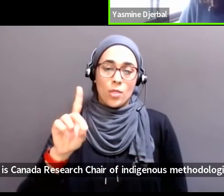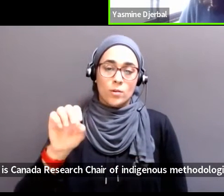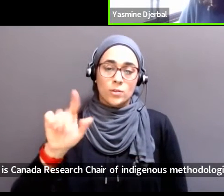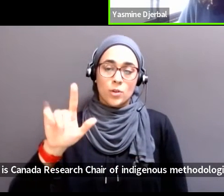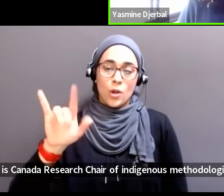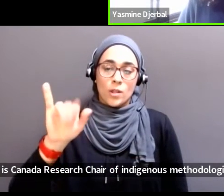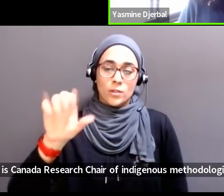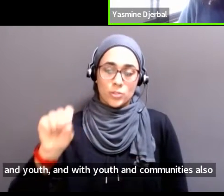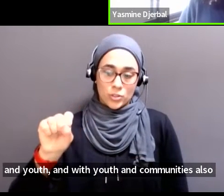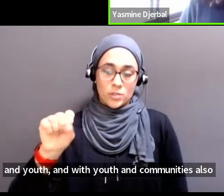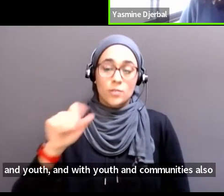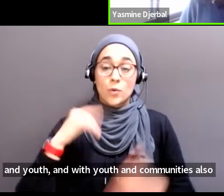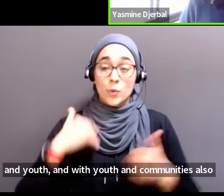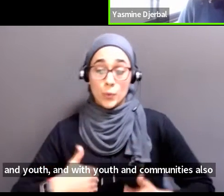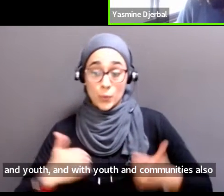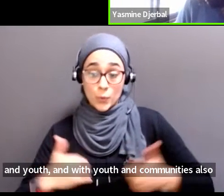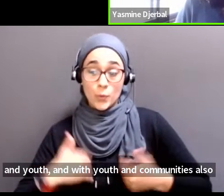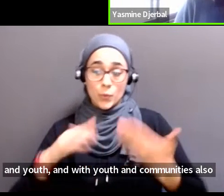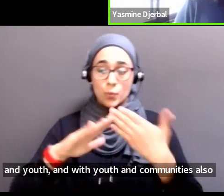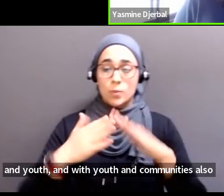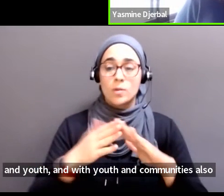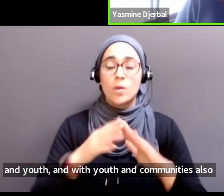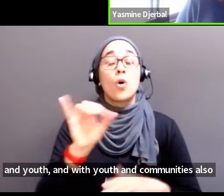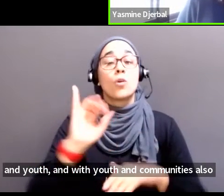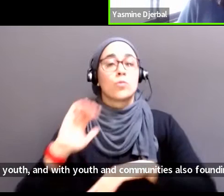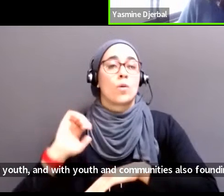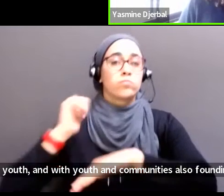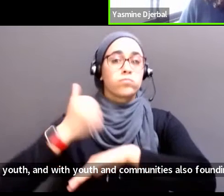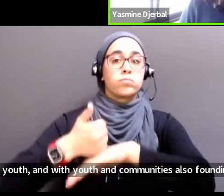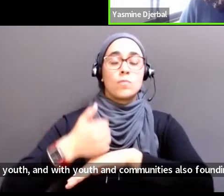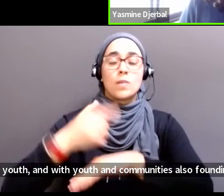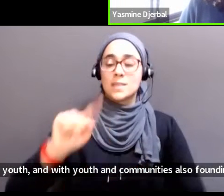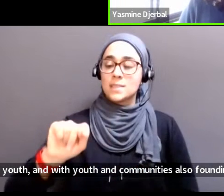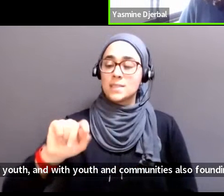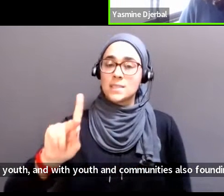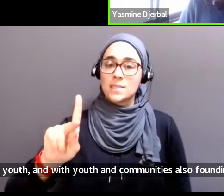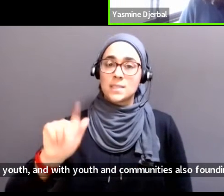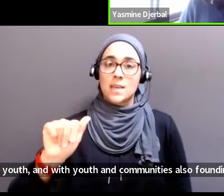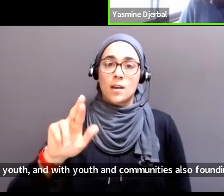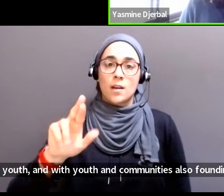also founding director of the Toronto Circle Lab.